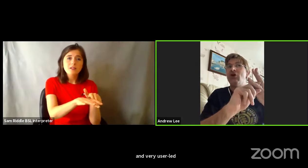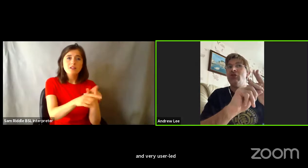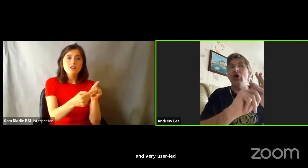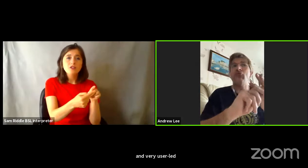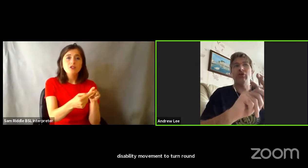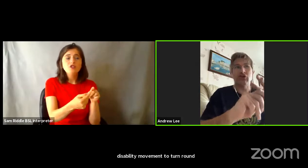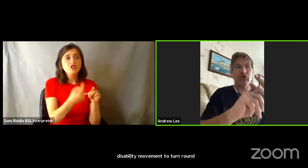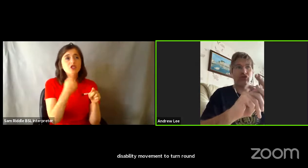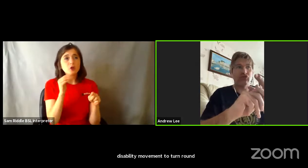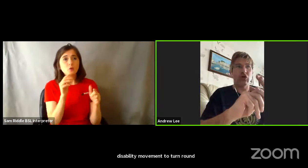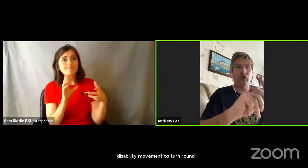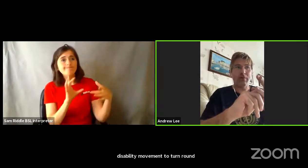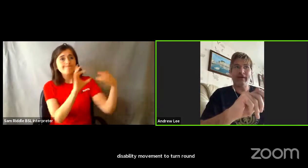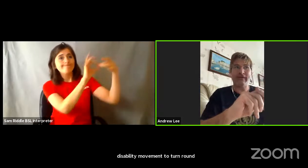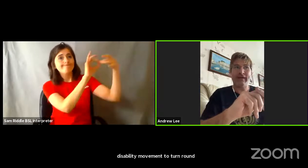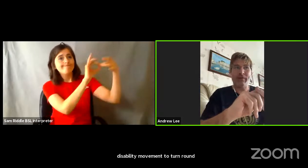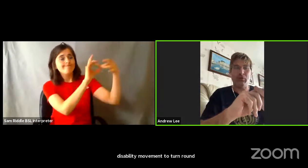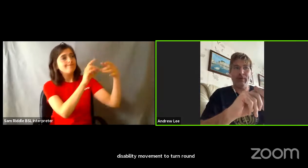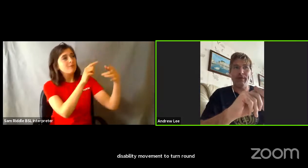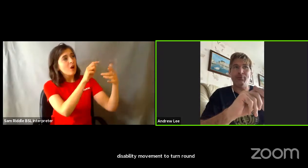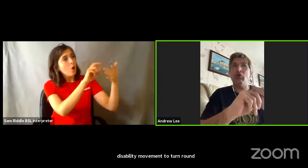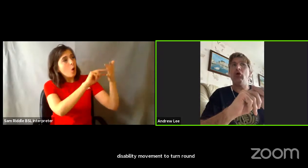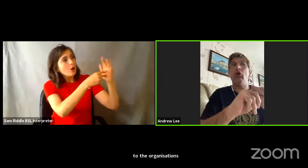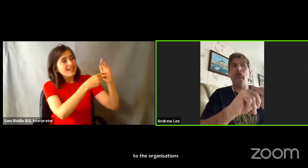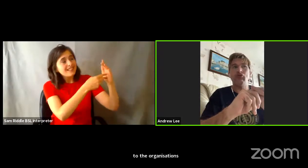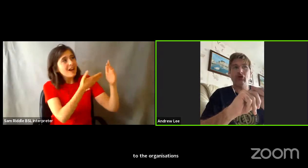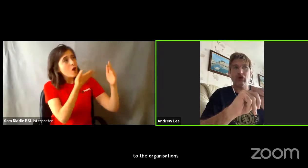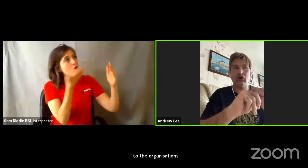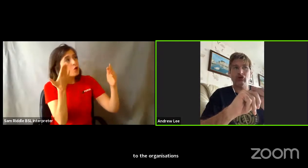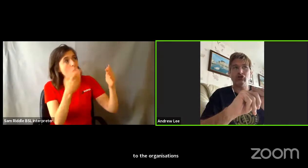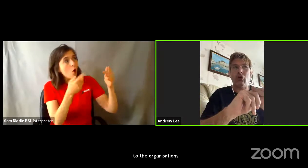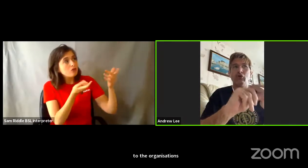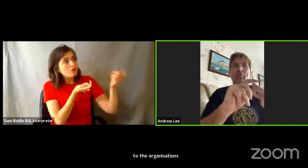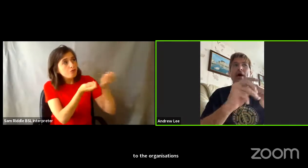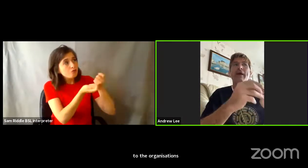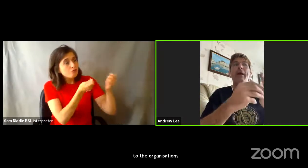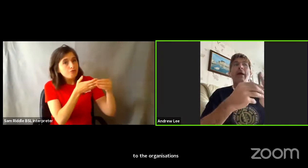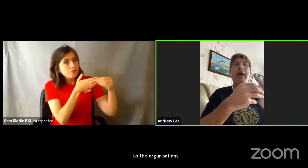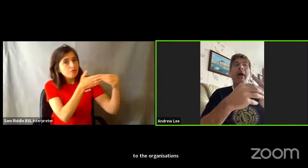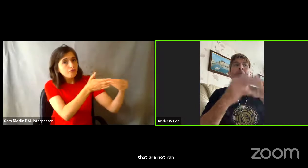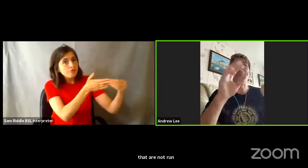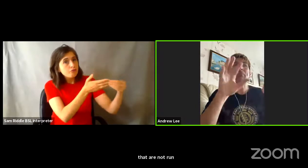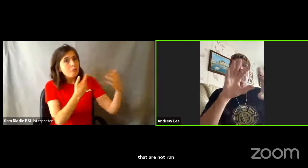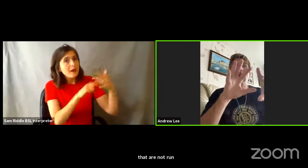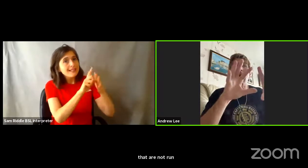organizations that are not run and controlled by disabled people, or run and controlled by